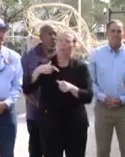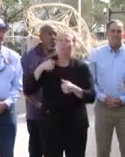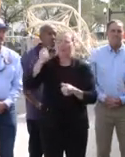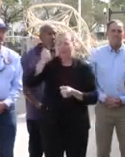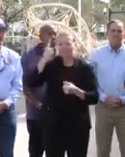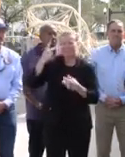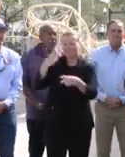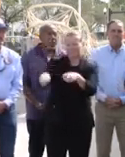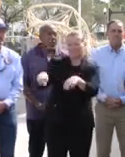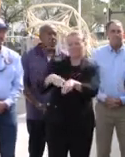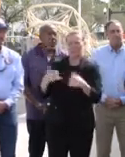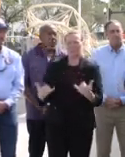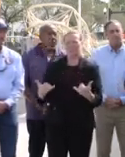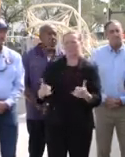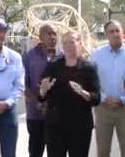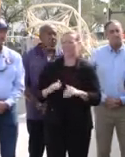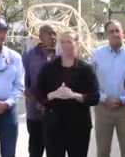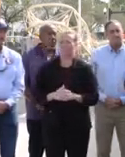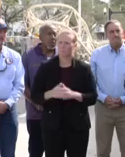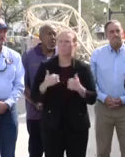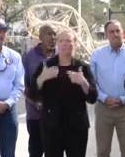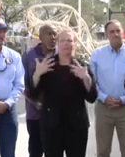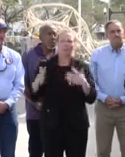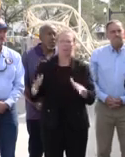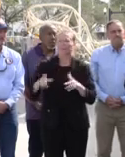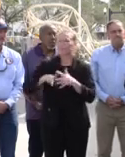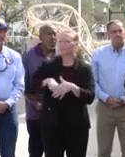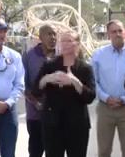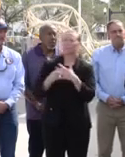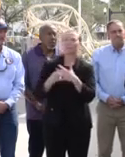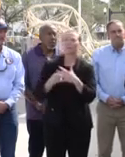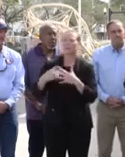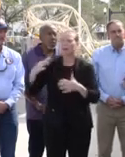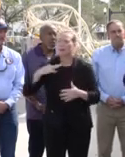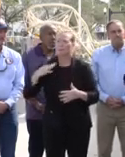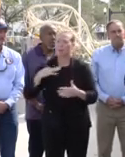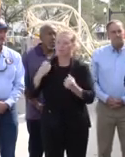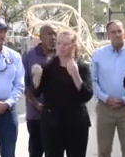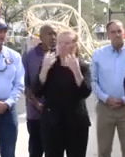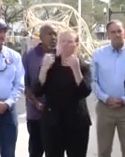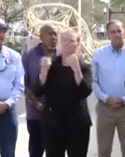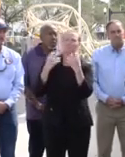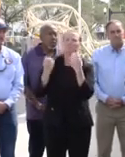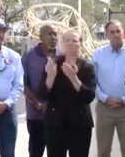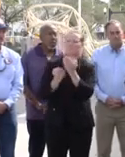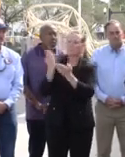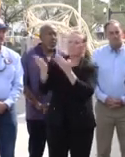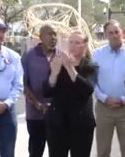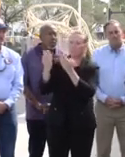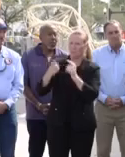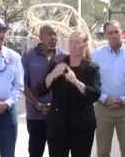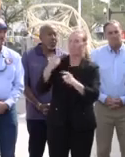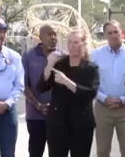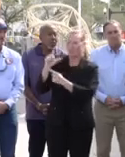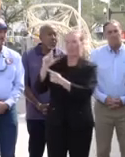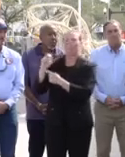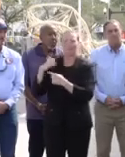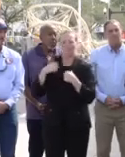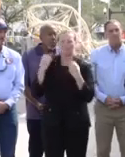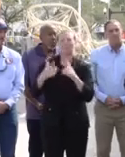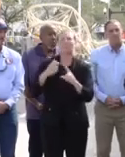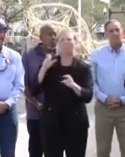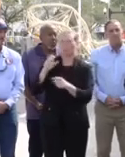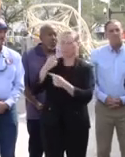difficult times. And we are already starting having applications come in for Milton. We had a lot come in for Helene as well. So if you want to